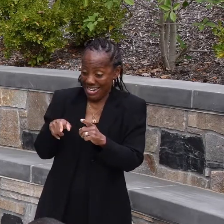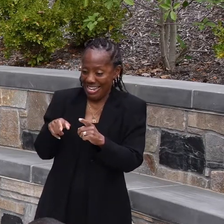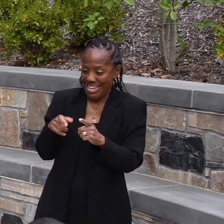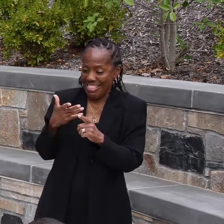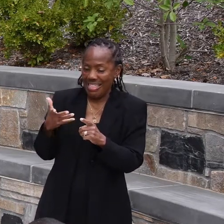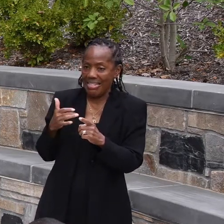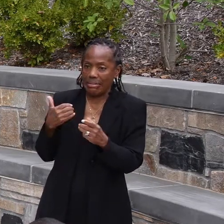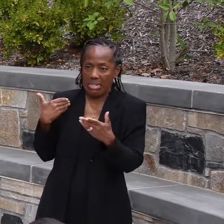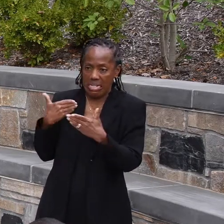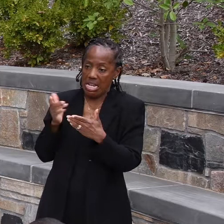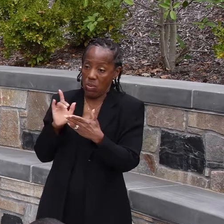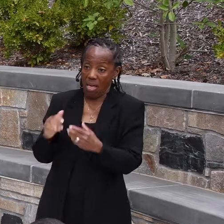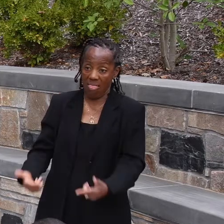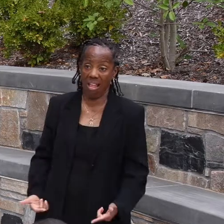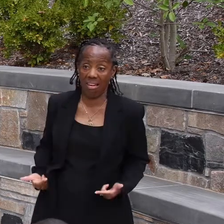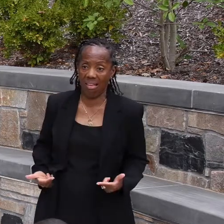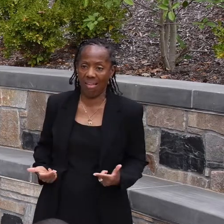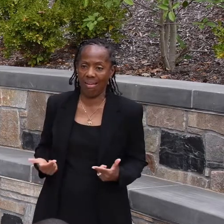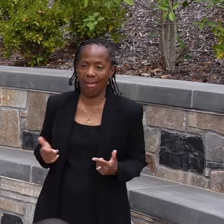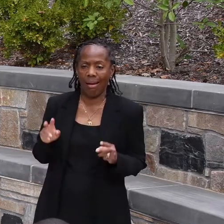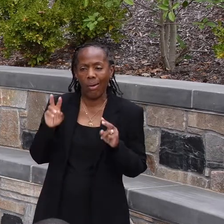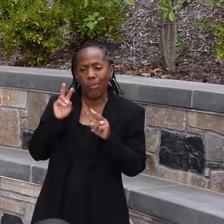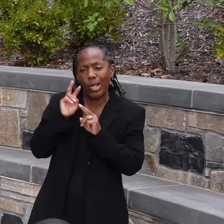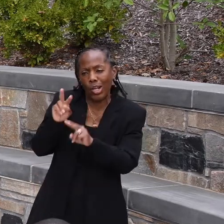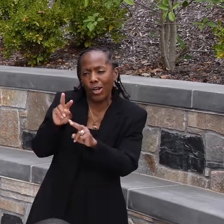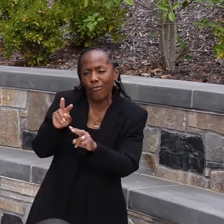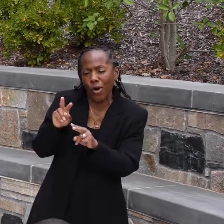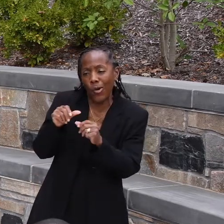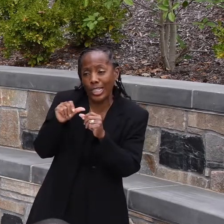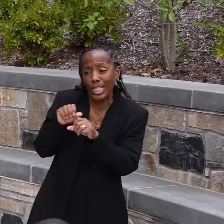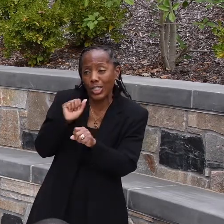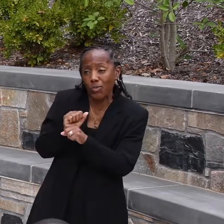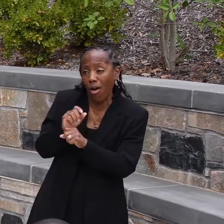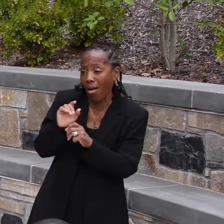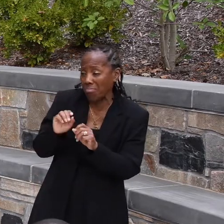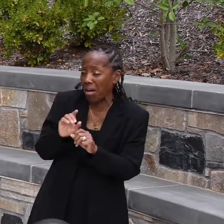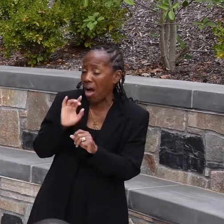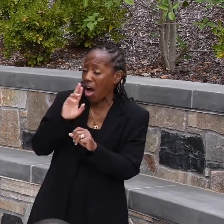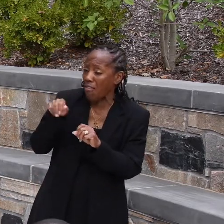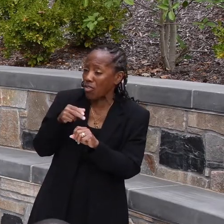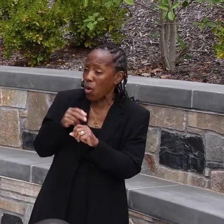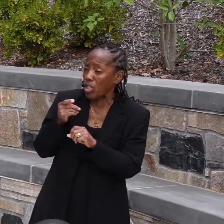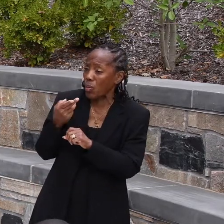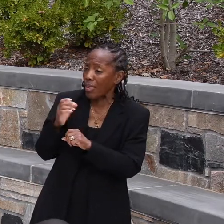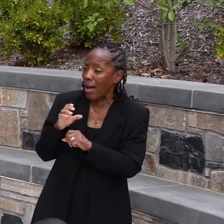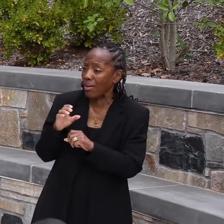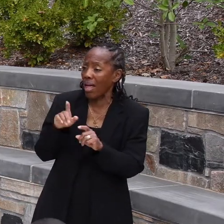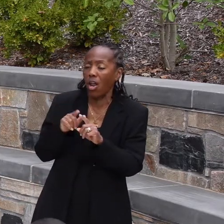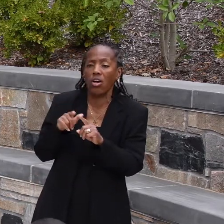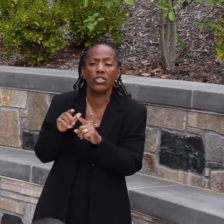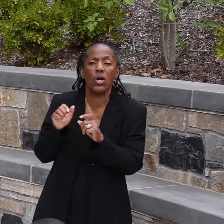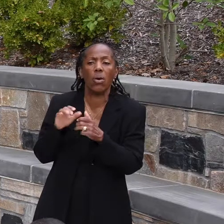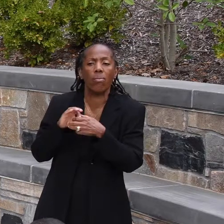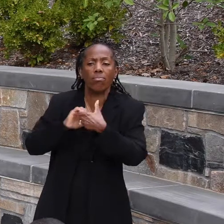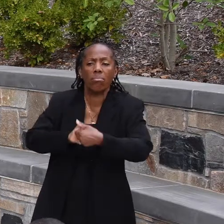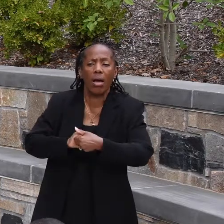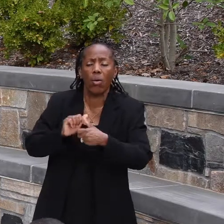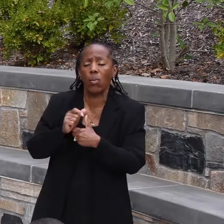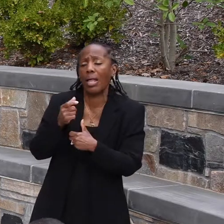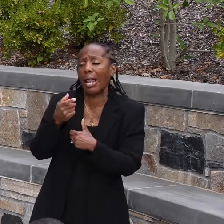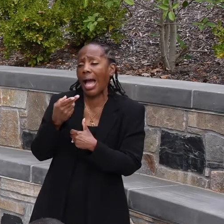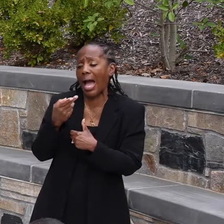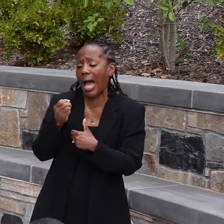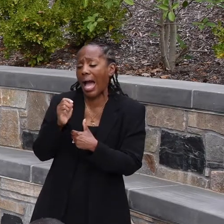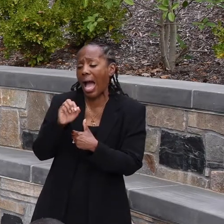home. We look forward to continuing our work, obviously, with the county and with partners like Howard House and Hilda's